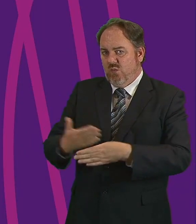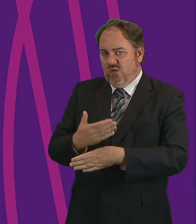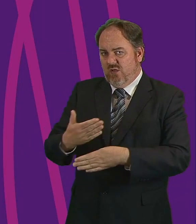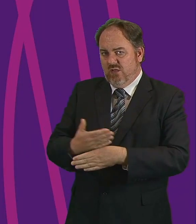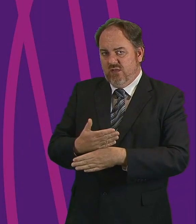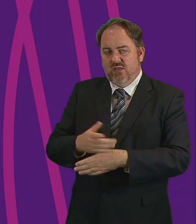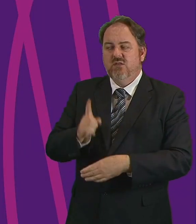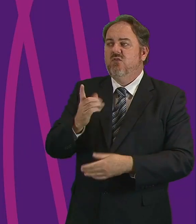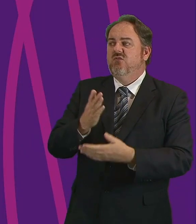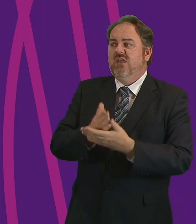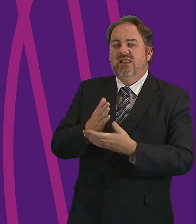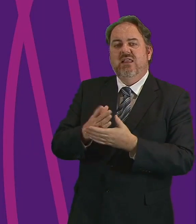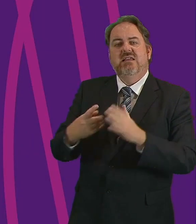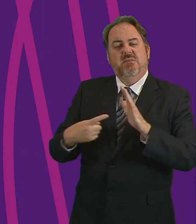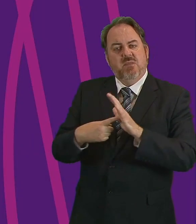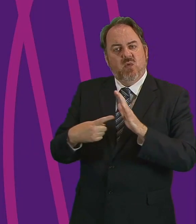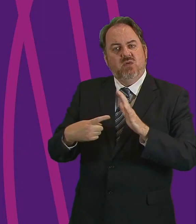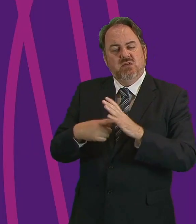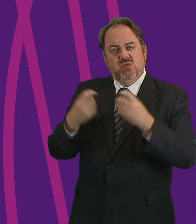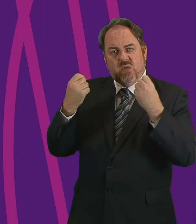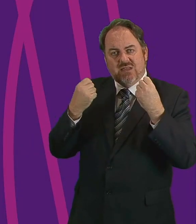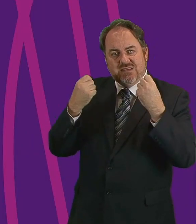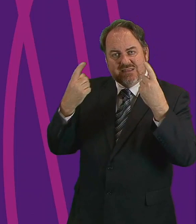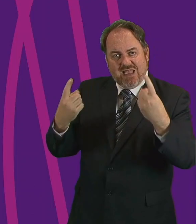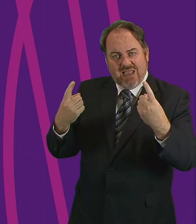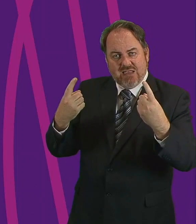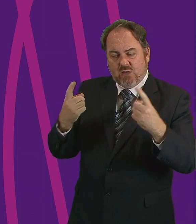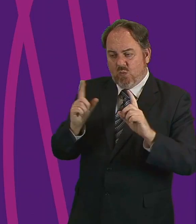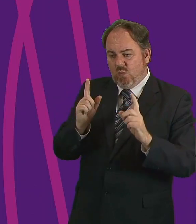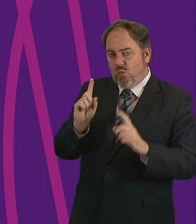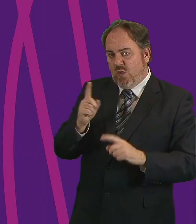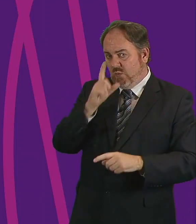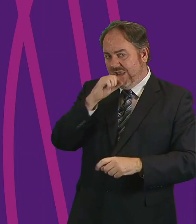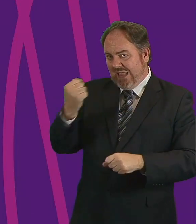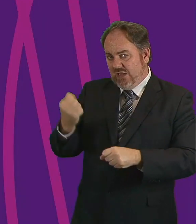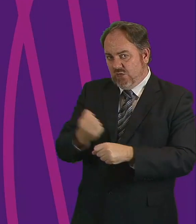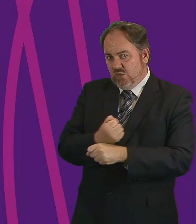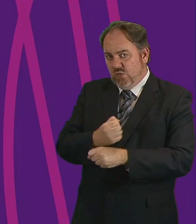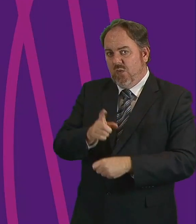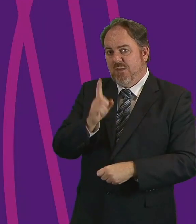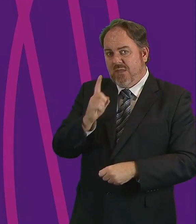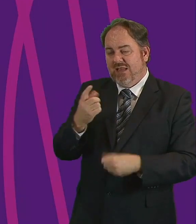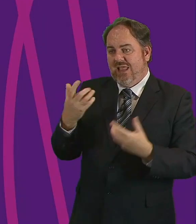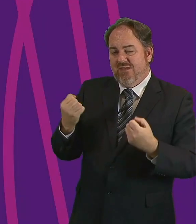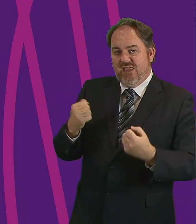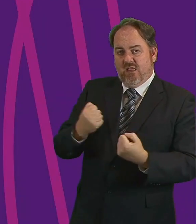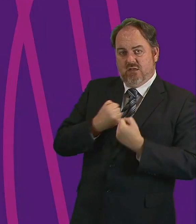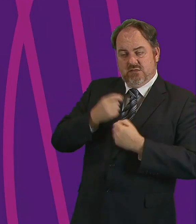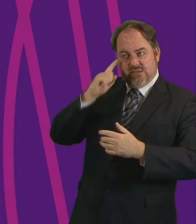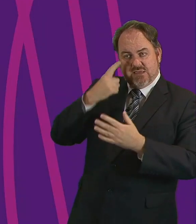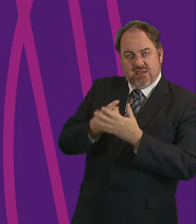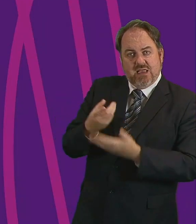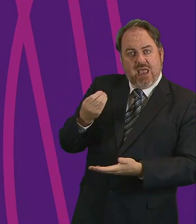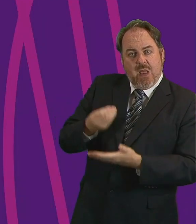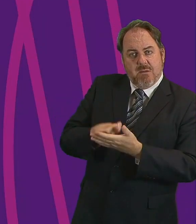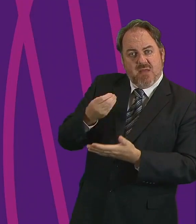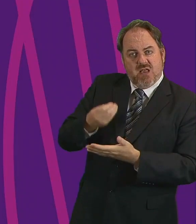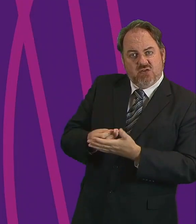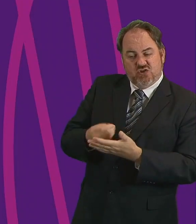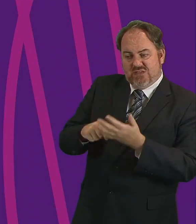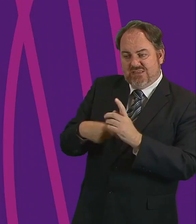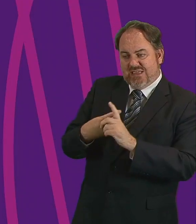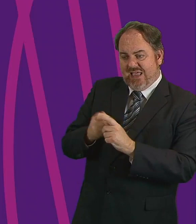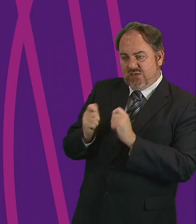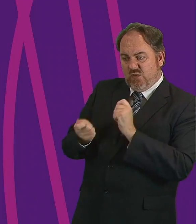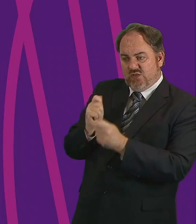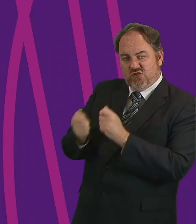the limitations of what's possible, and is very clear that fiscal flexibility is required. Now, I